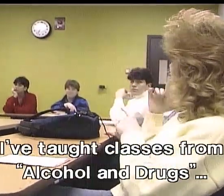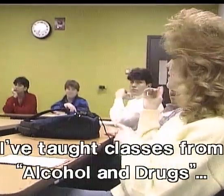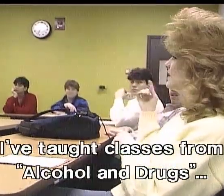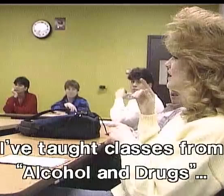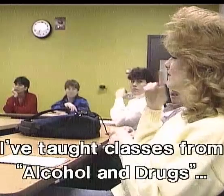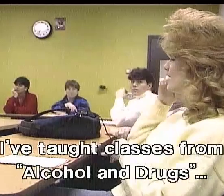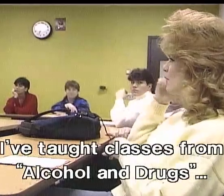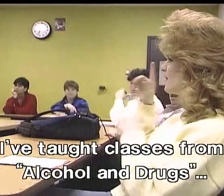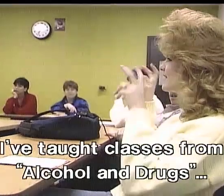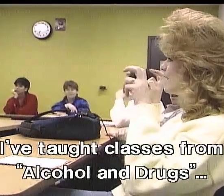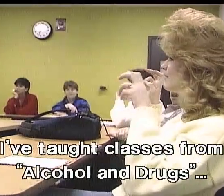drugs to